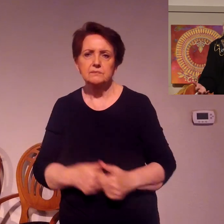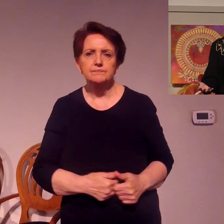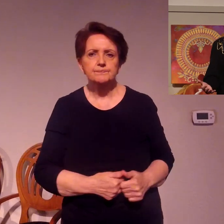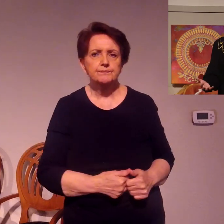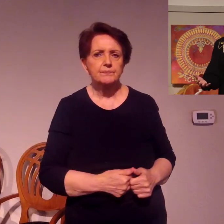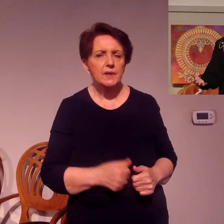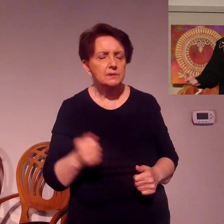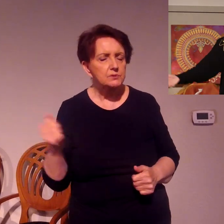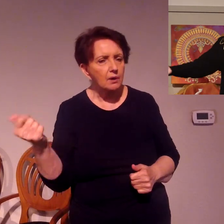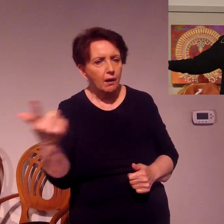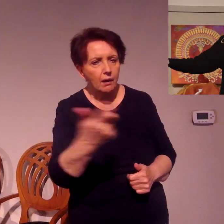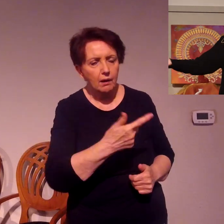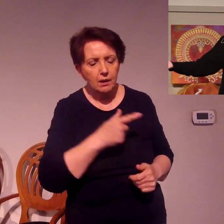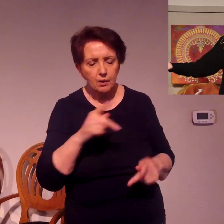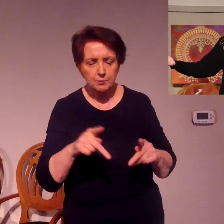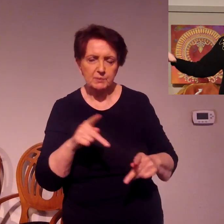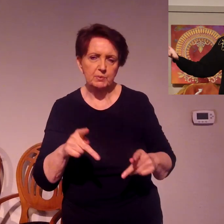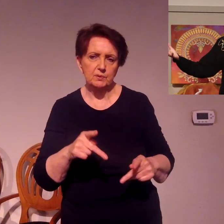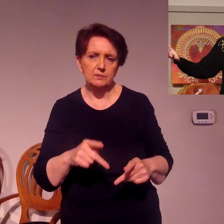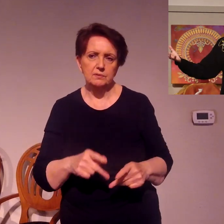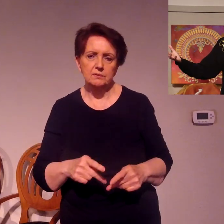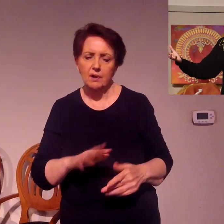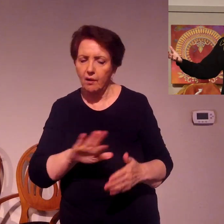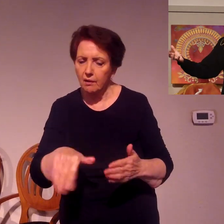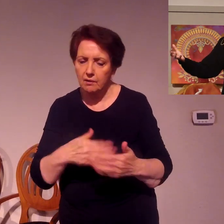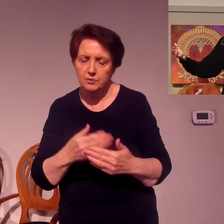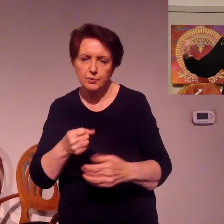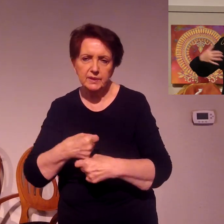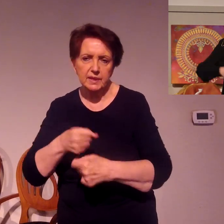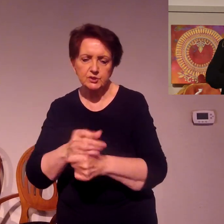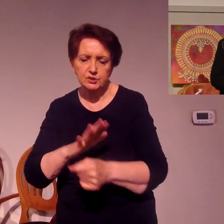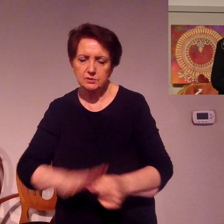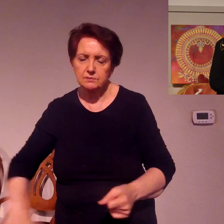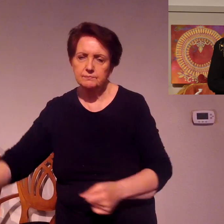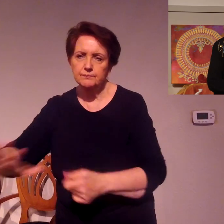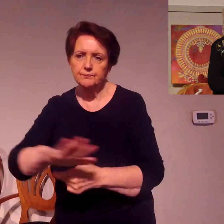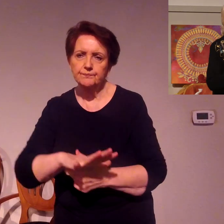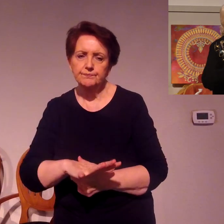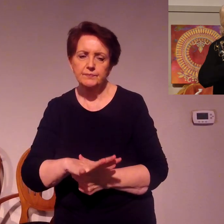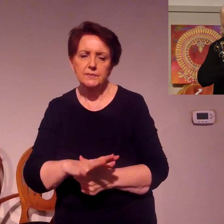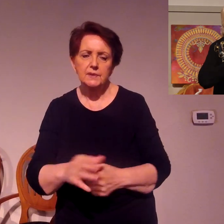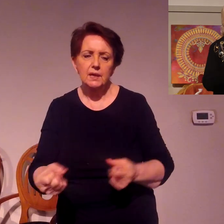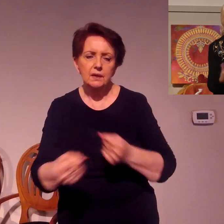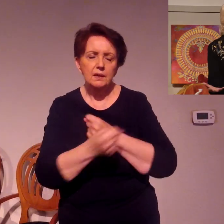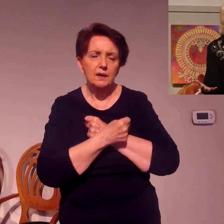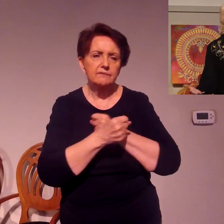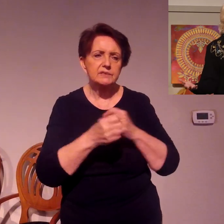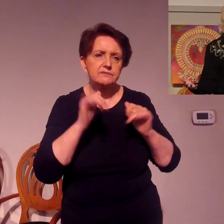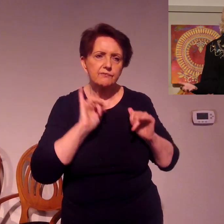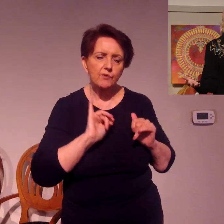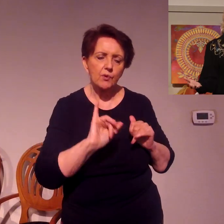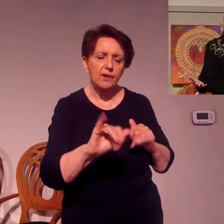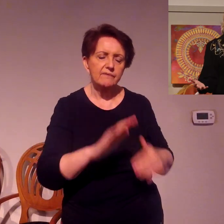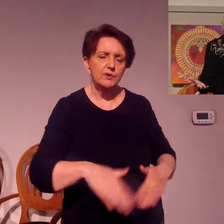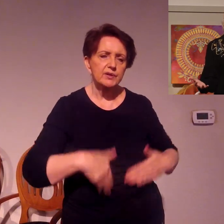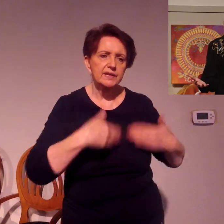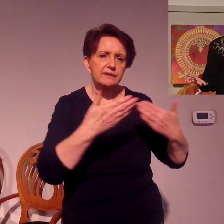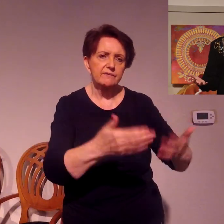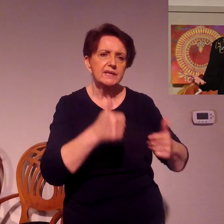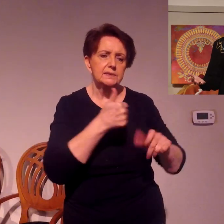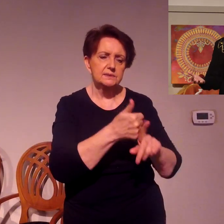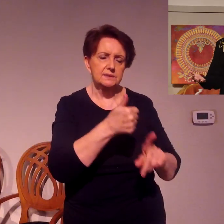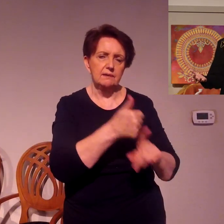all people everywhere, into all creation. For love is forever giving of itself.